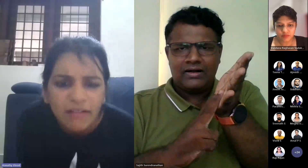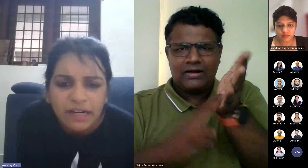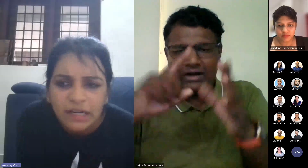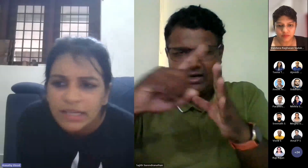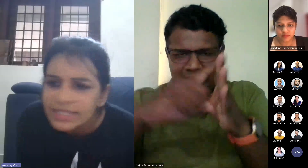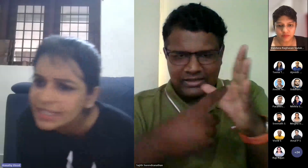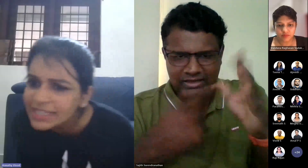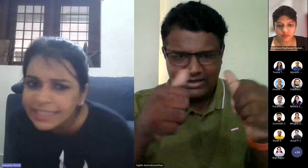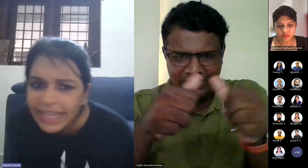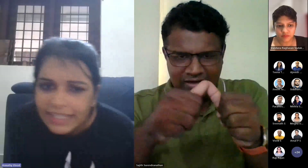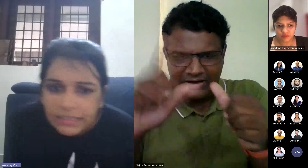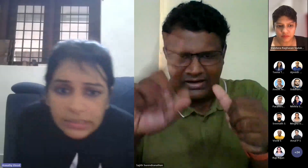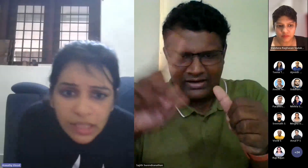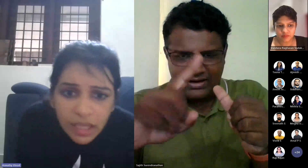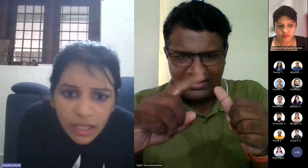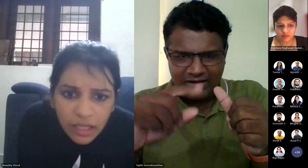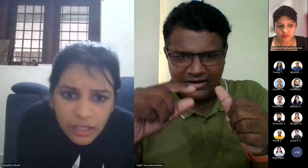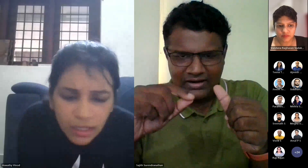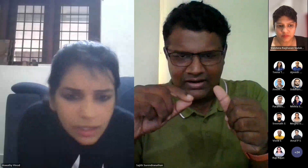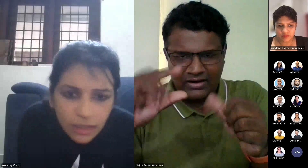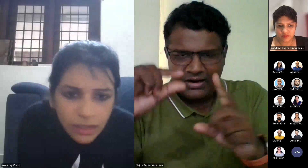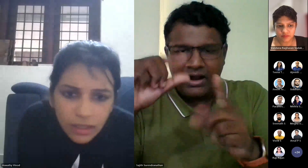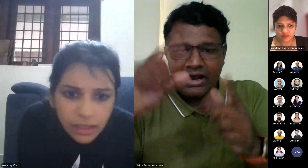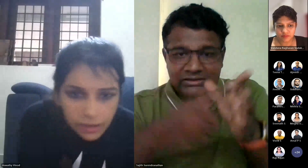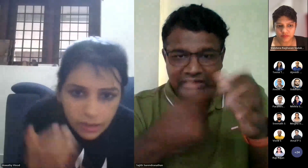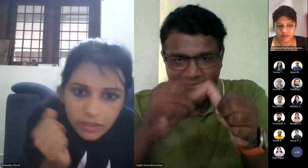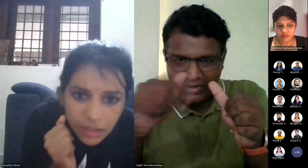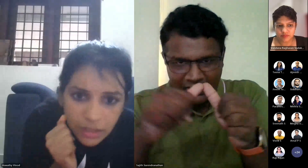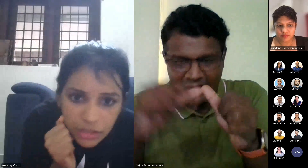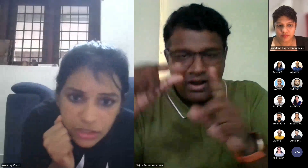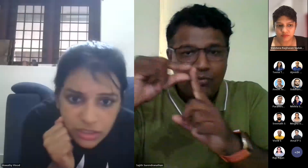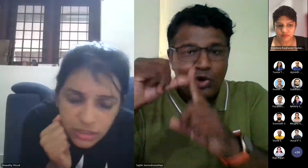AV Java, is that a technical